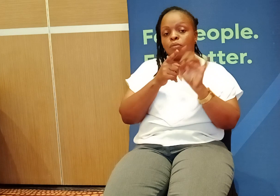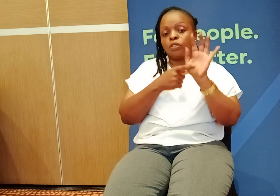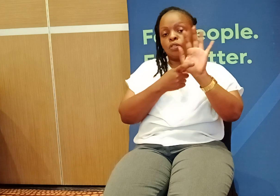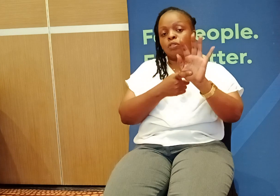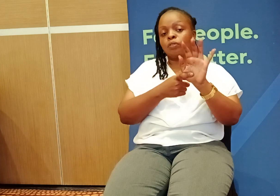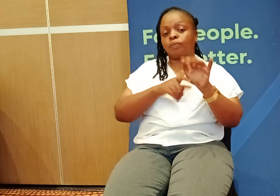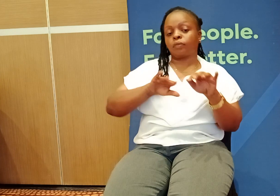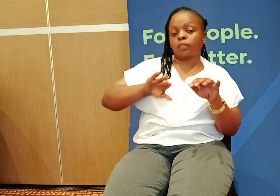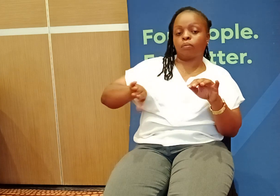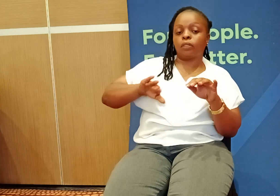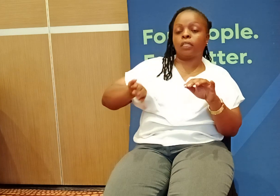are returning